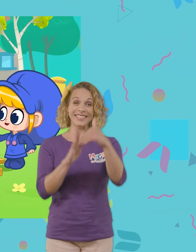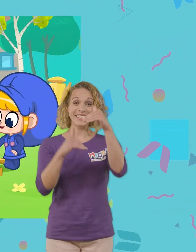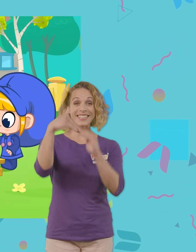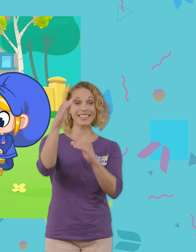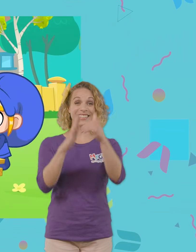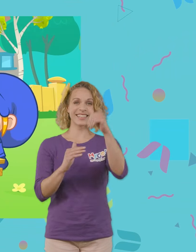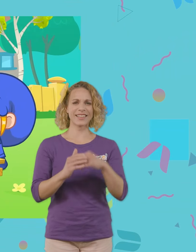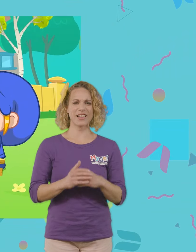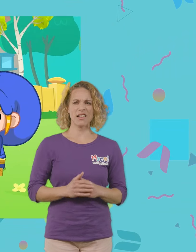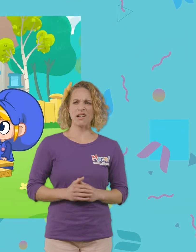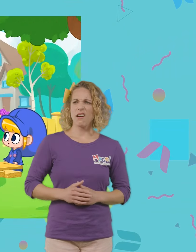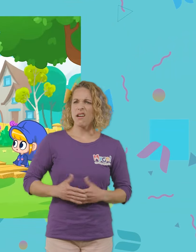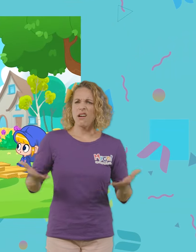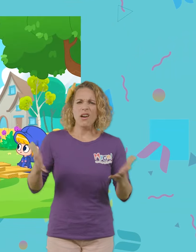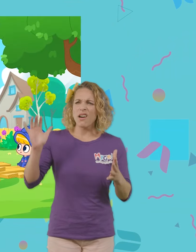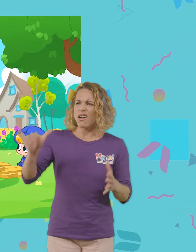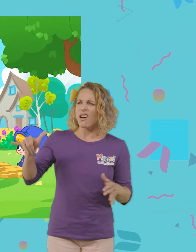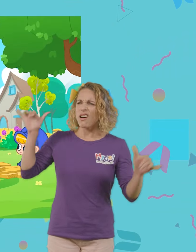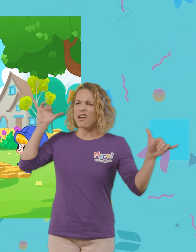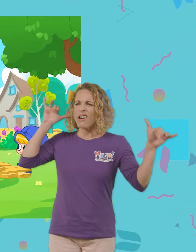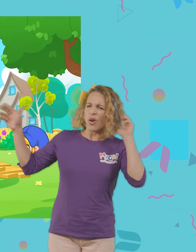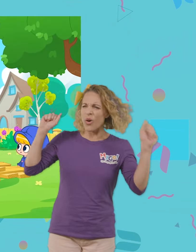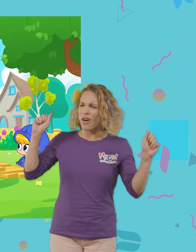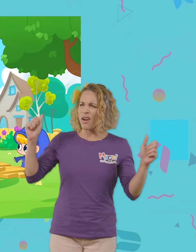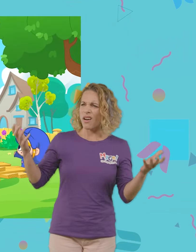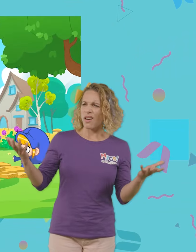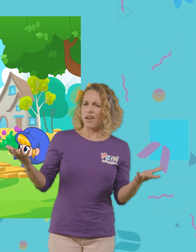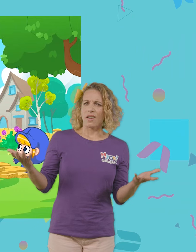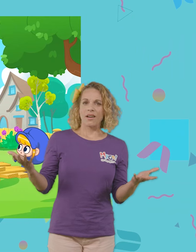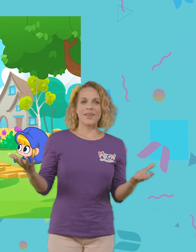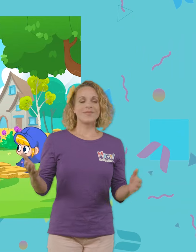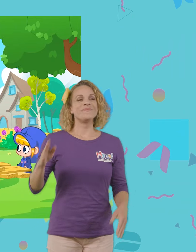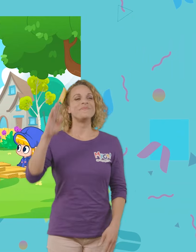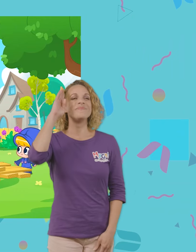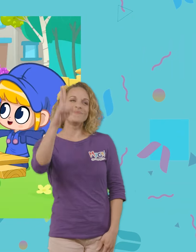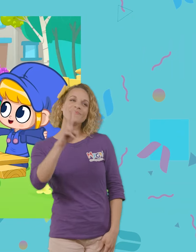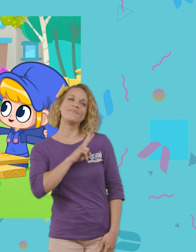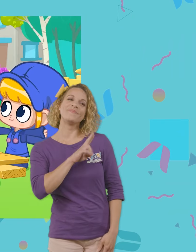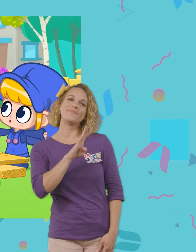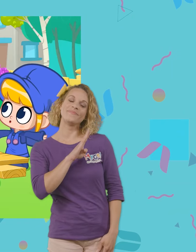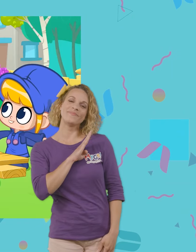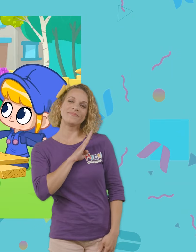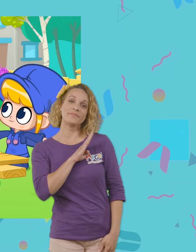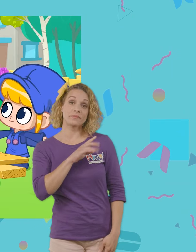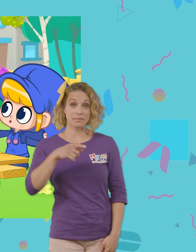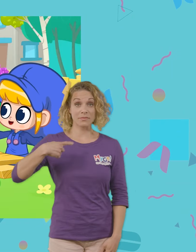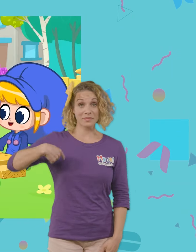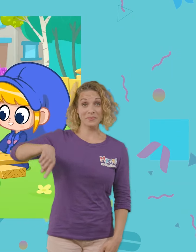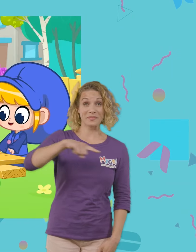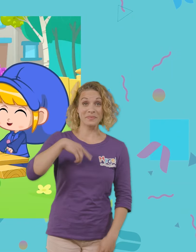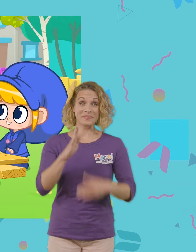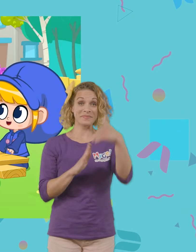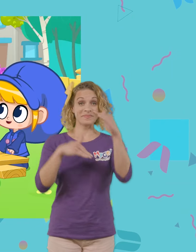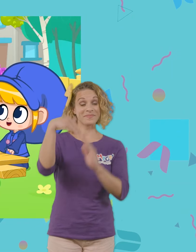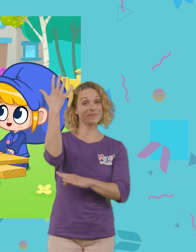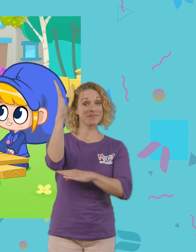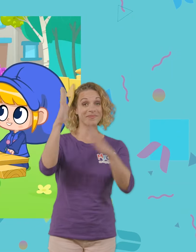start building. What is all that noise? Oh, hello, Mr. Vanderboos. We're